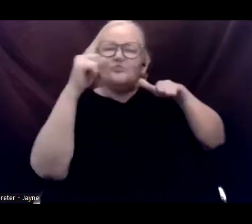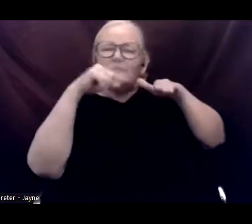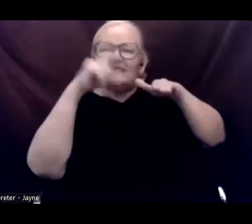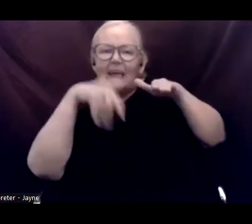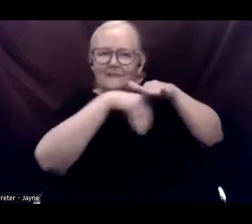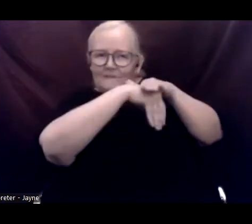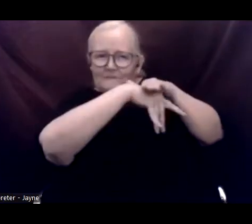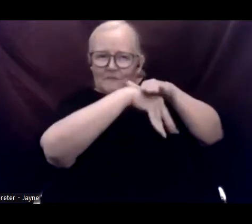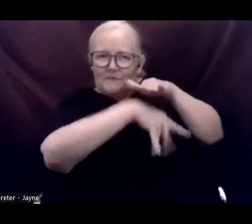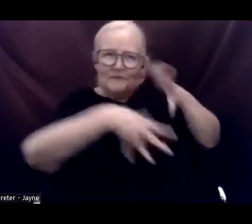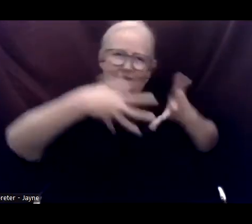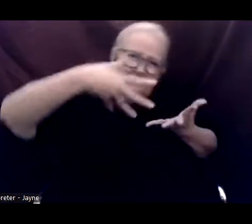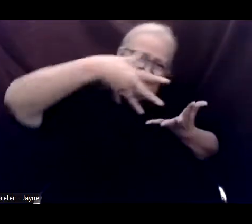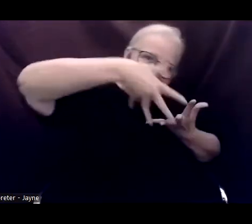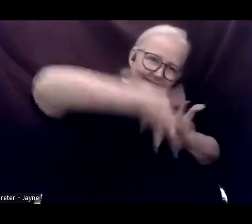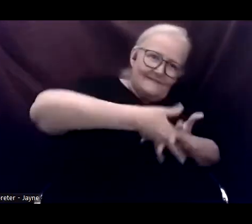the earth,